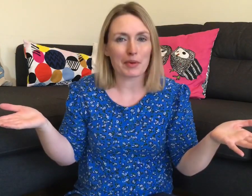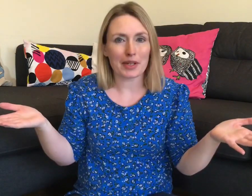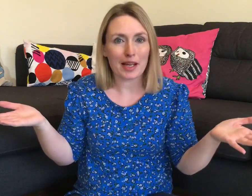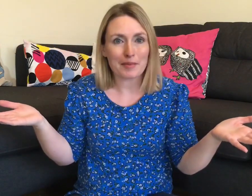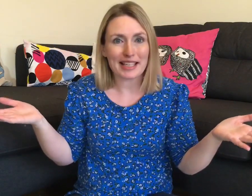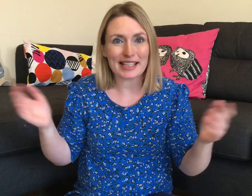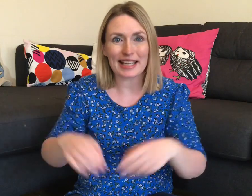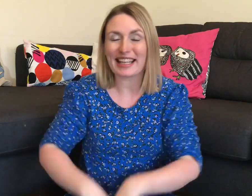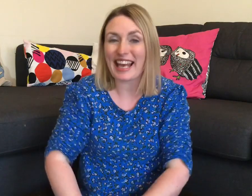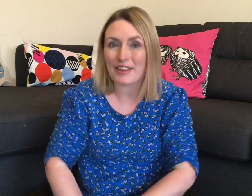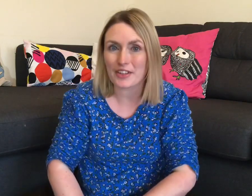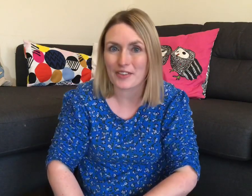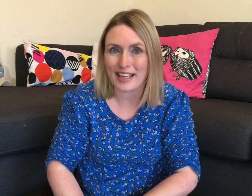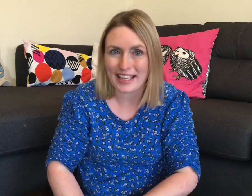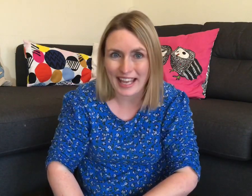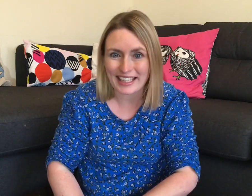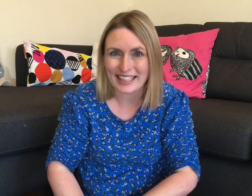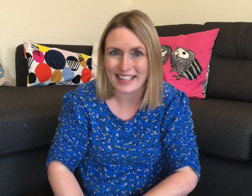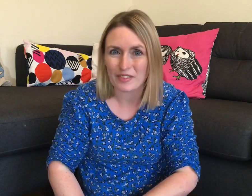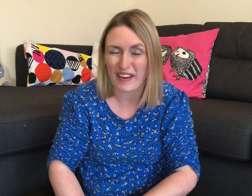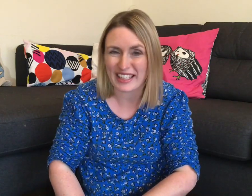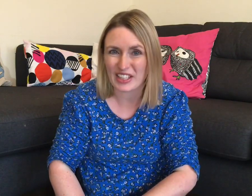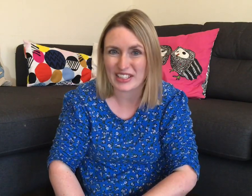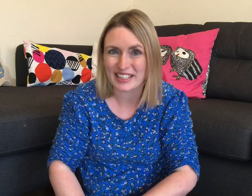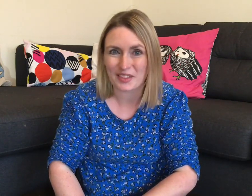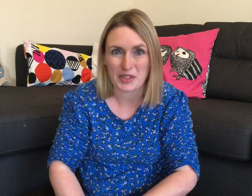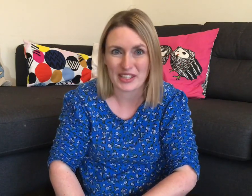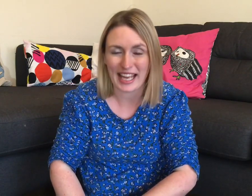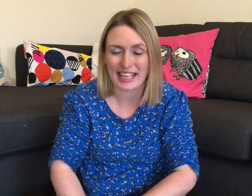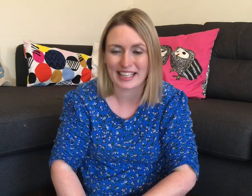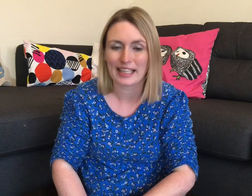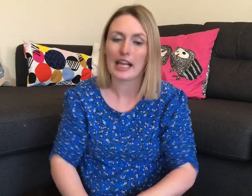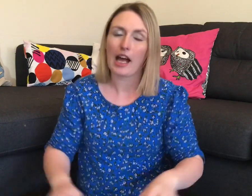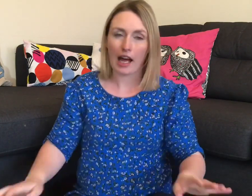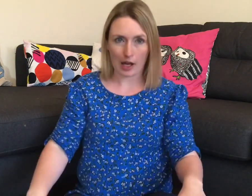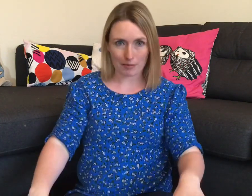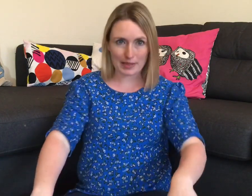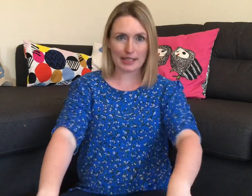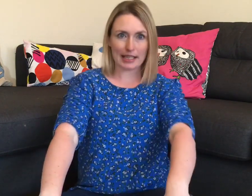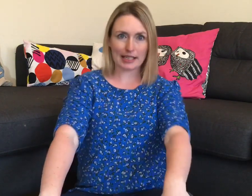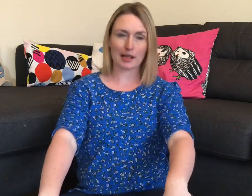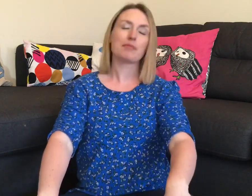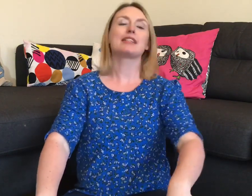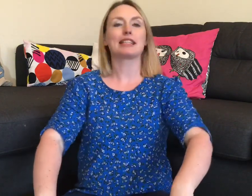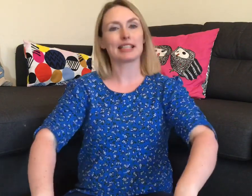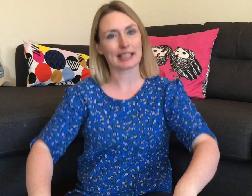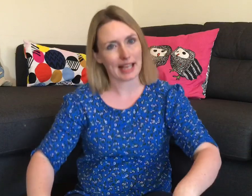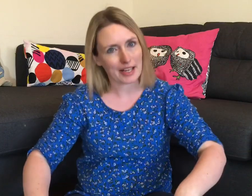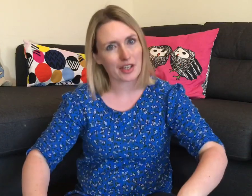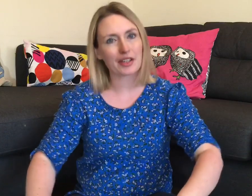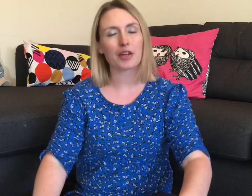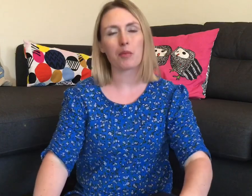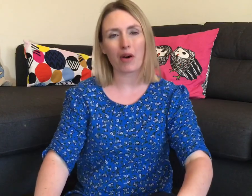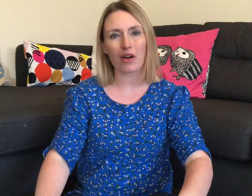put Humpty together again. Very good. Do it again. Humpty Dumpty sat on a wall.